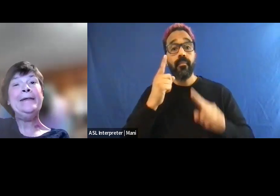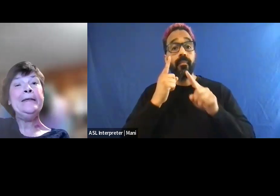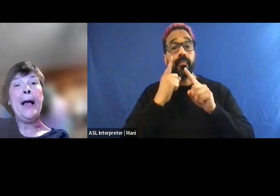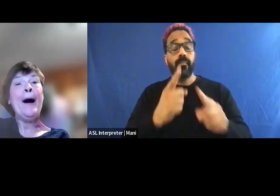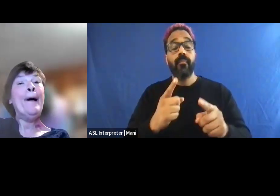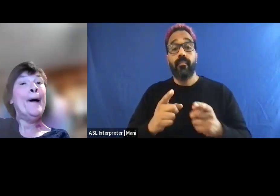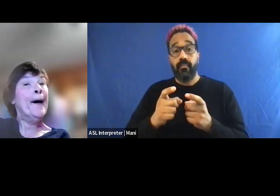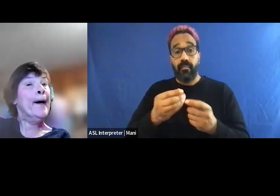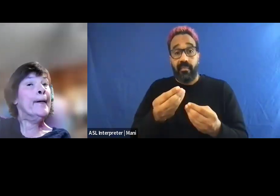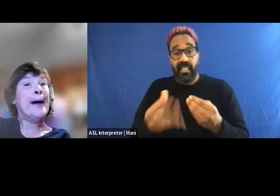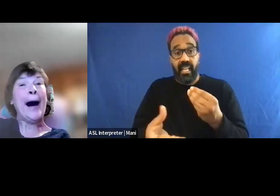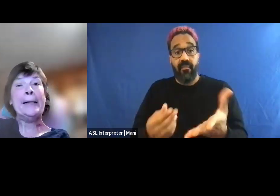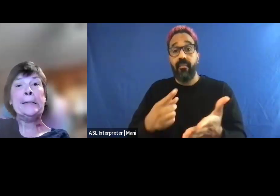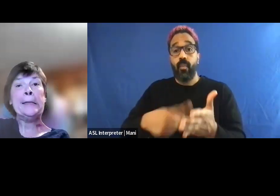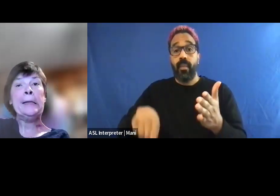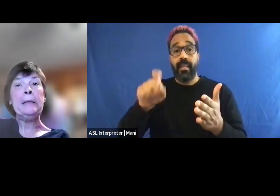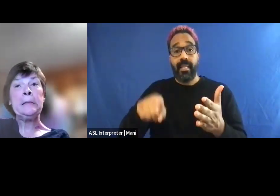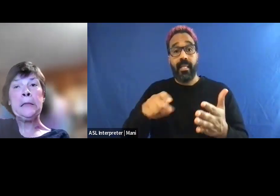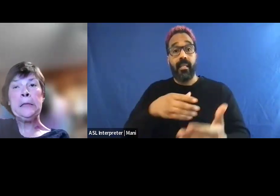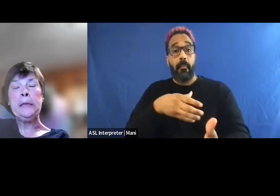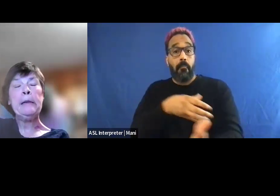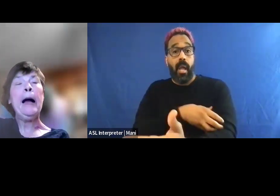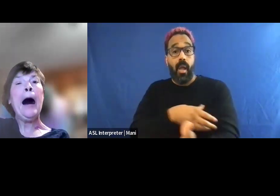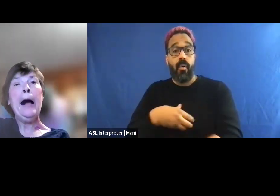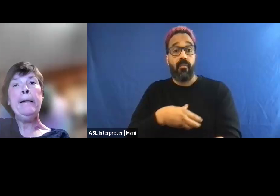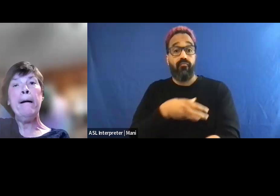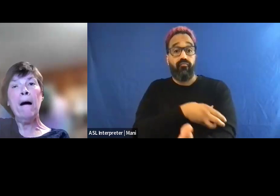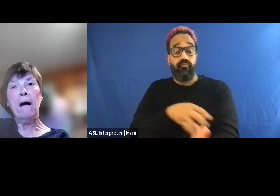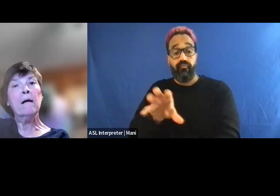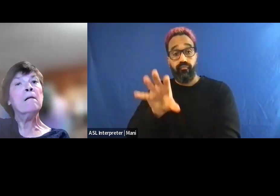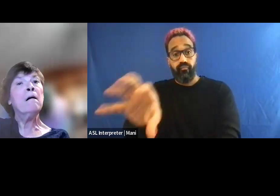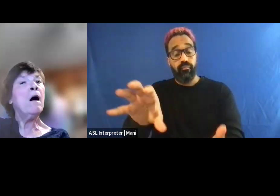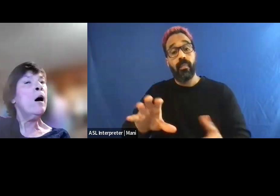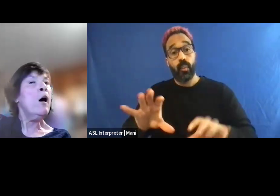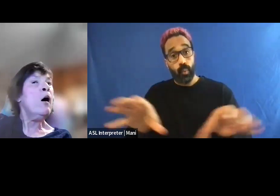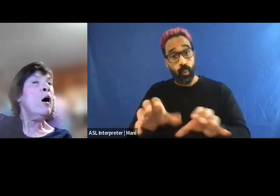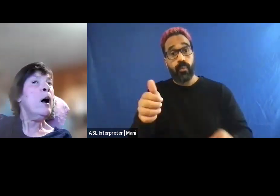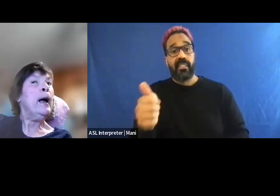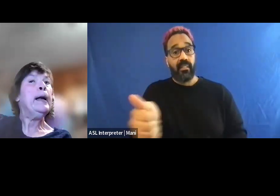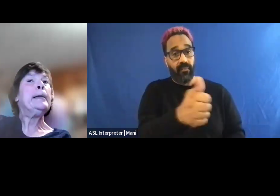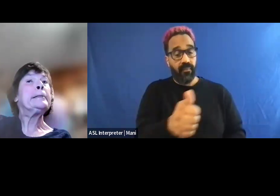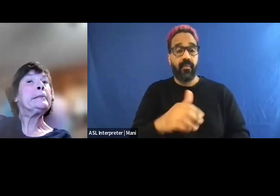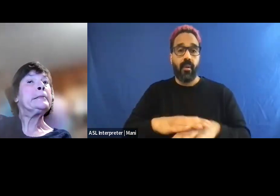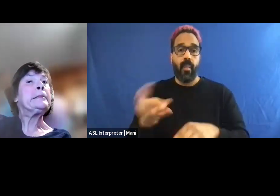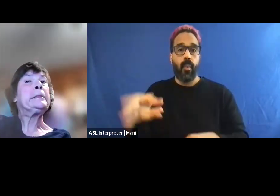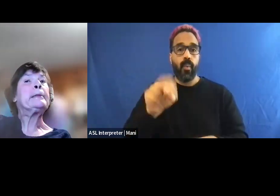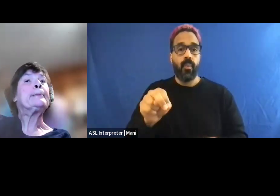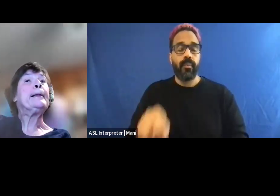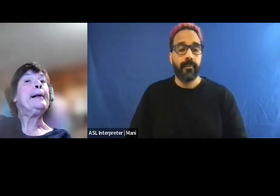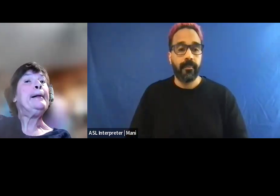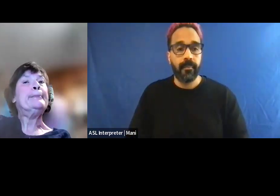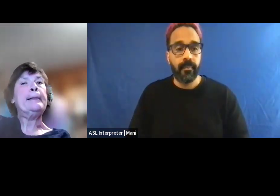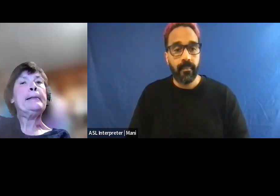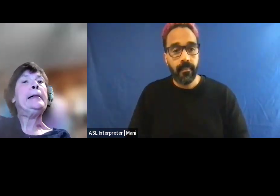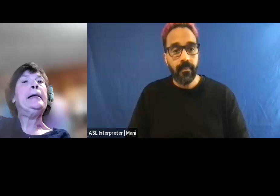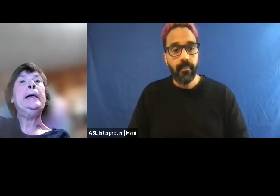give them the power to do it on their own. And it's